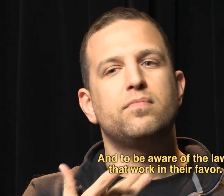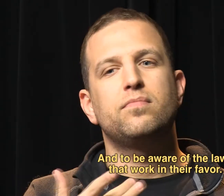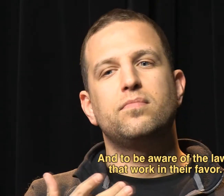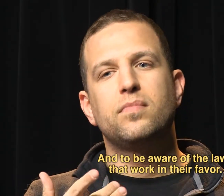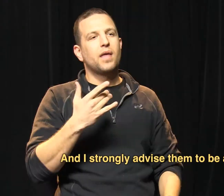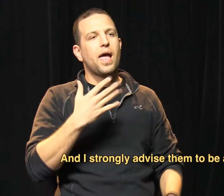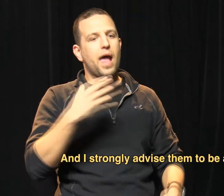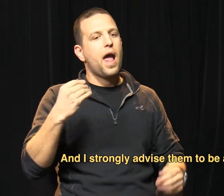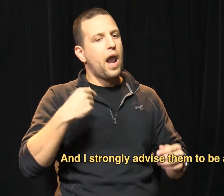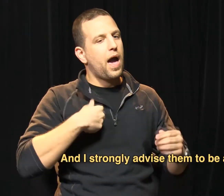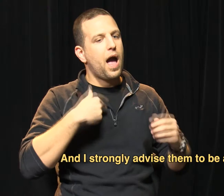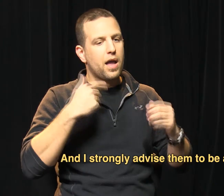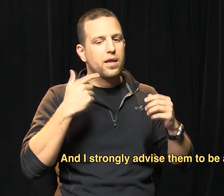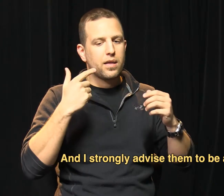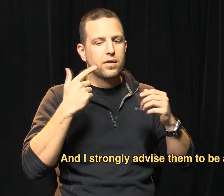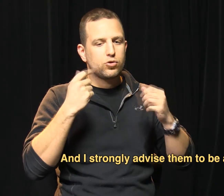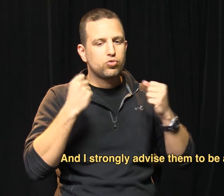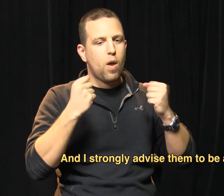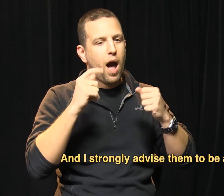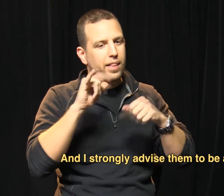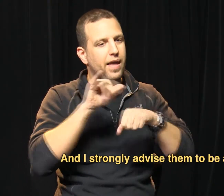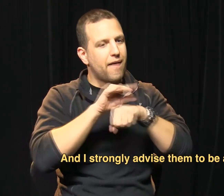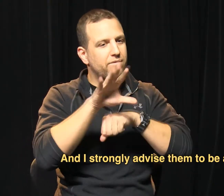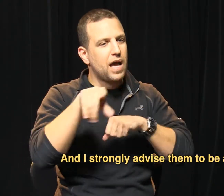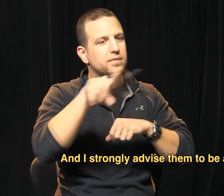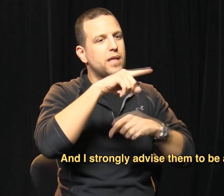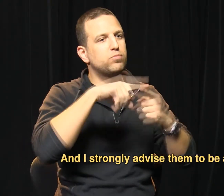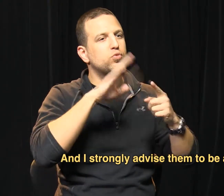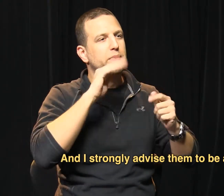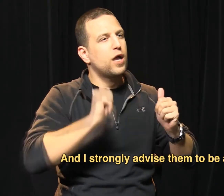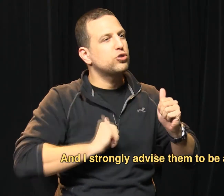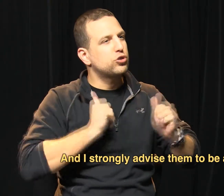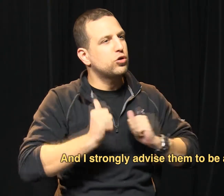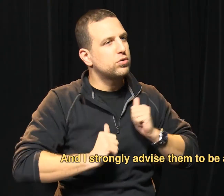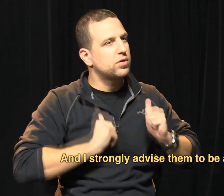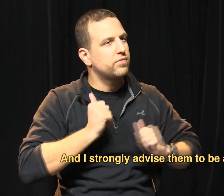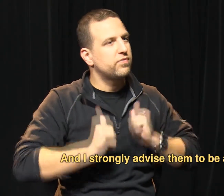If society imposes the medical model, I would just tell them, ignore them,